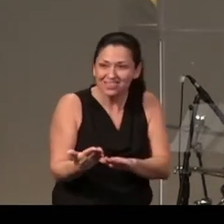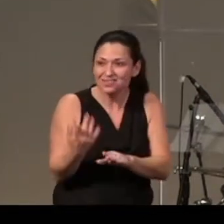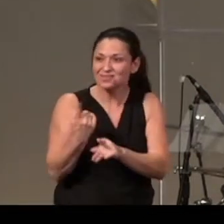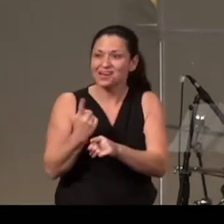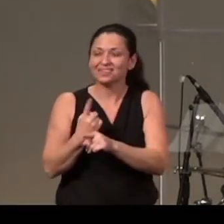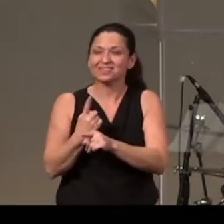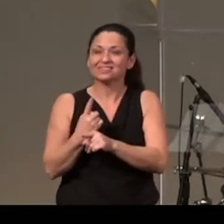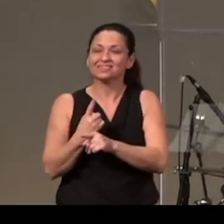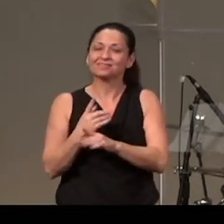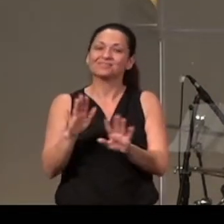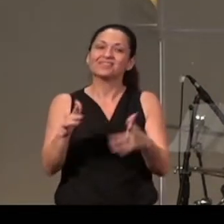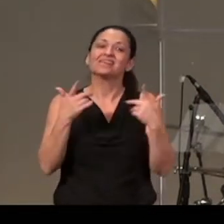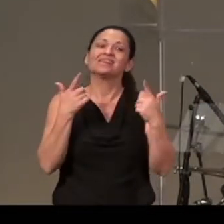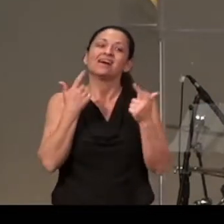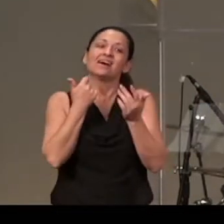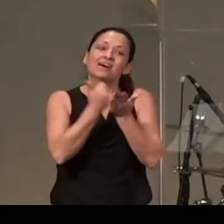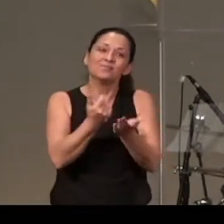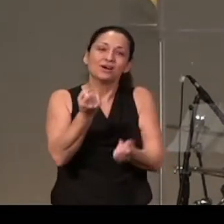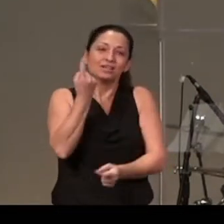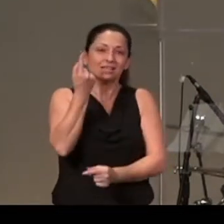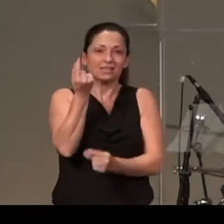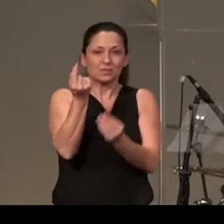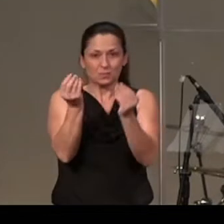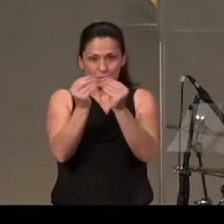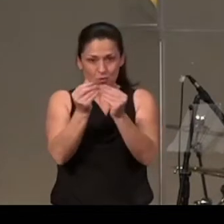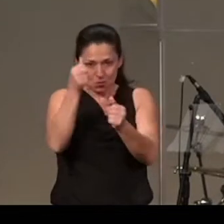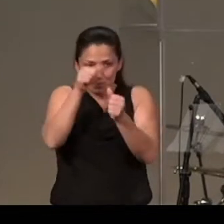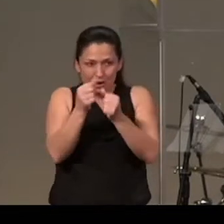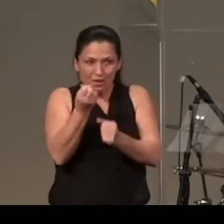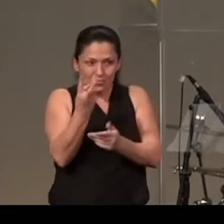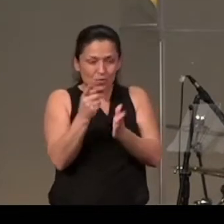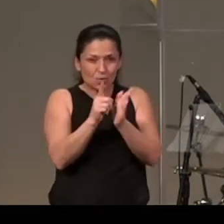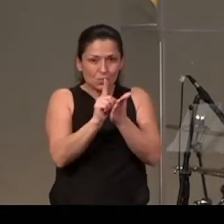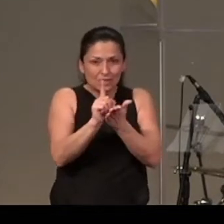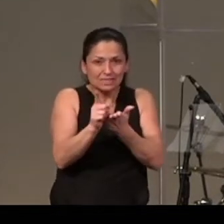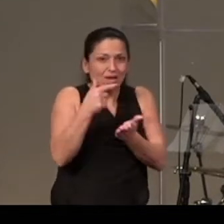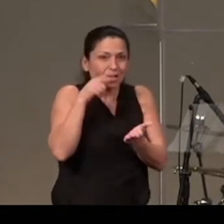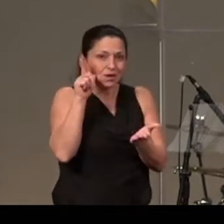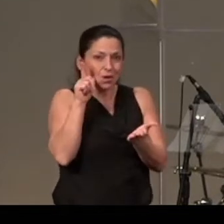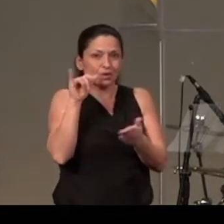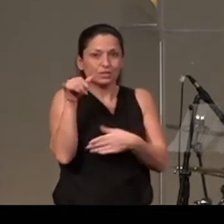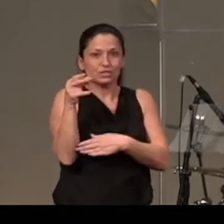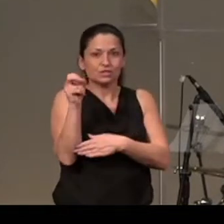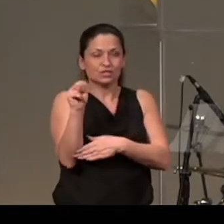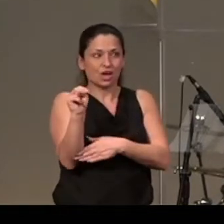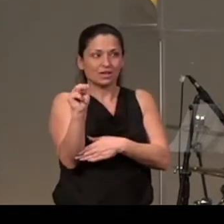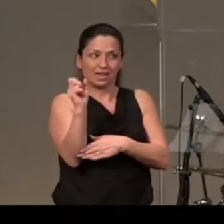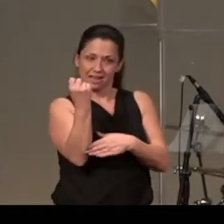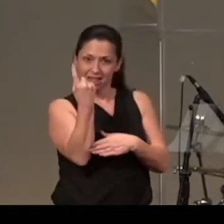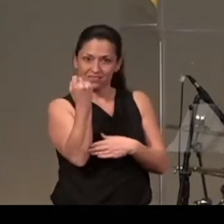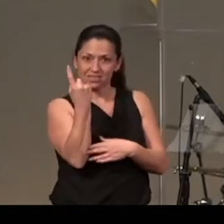To help you understand that a little bit more, remember where we were a few weeks ago? We were in John 11.